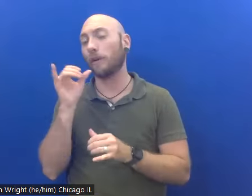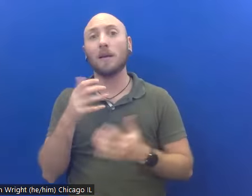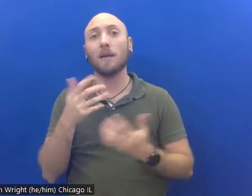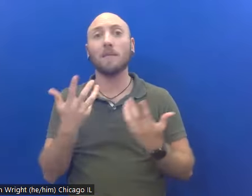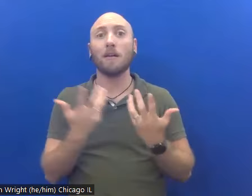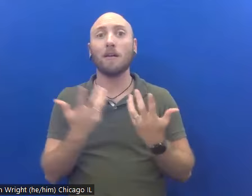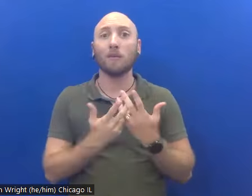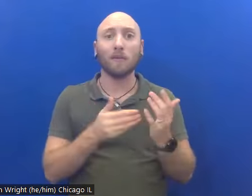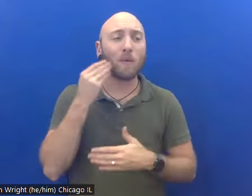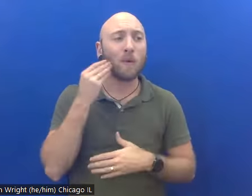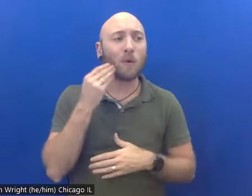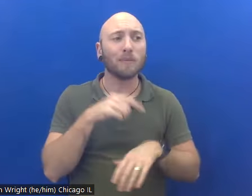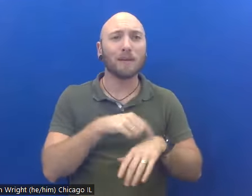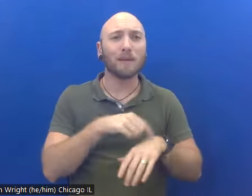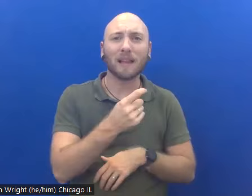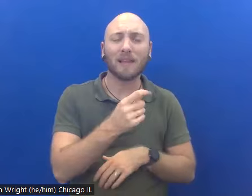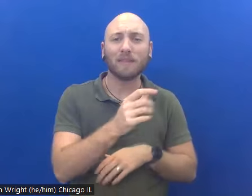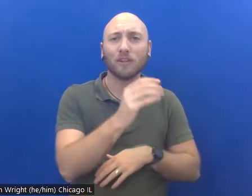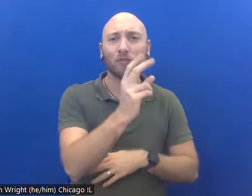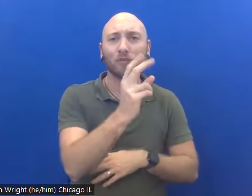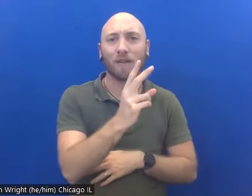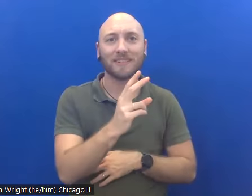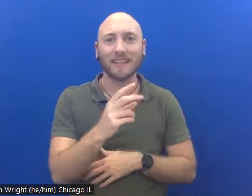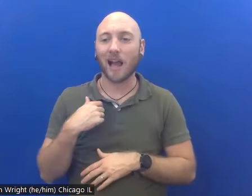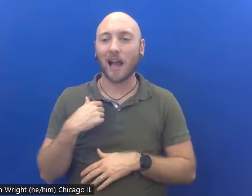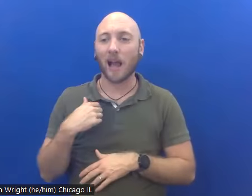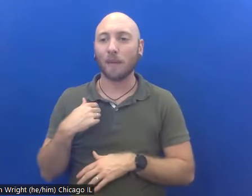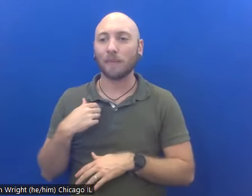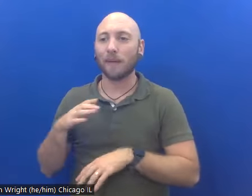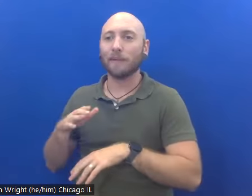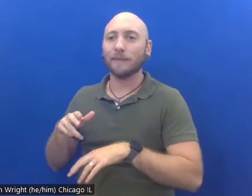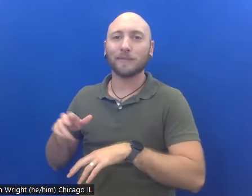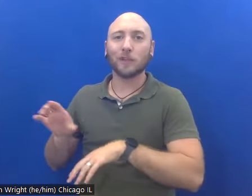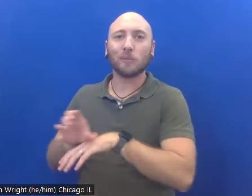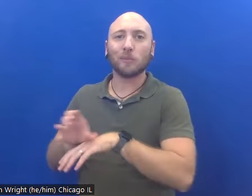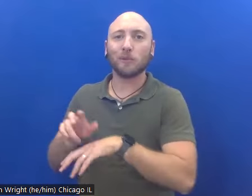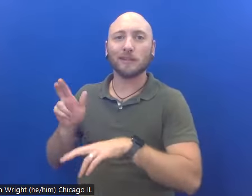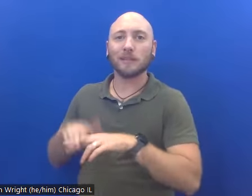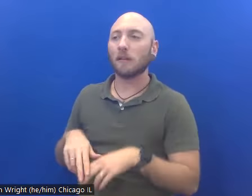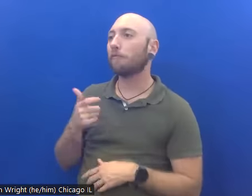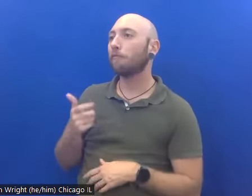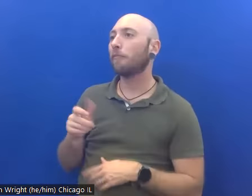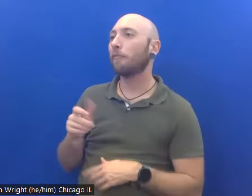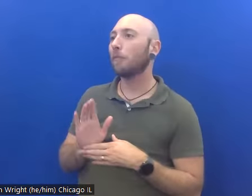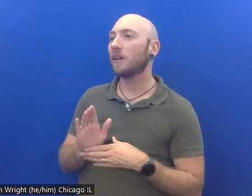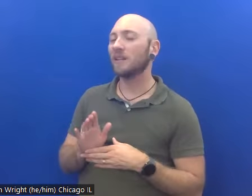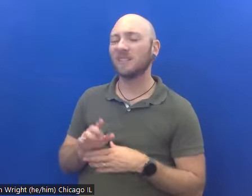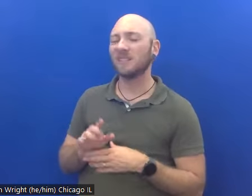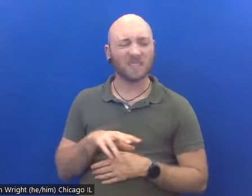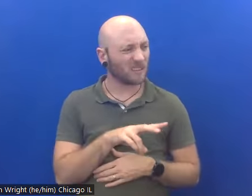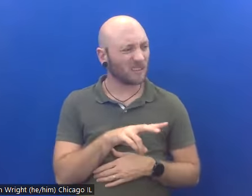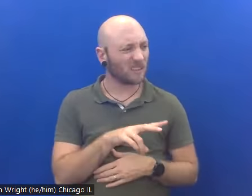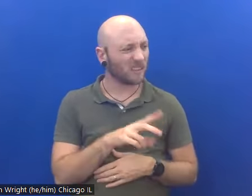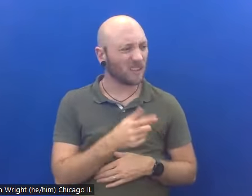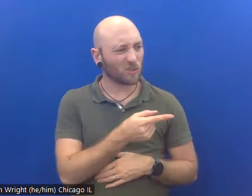noon, and they'd look at me, and I'd just be drunk on the computer watching movies, and they'd be like, "What are you doing?" And in my mind, like, the question didn't make sense to me. Like, what do you mean, what am